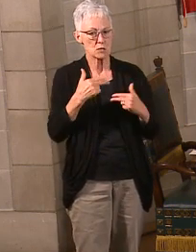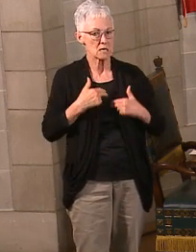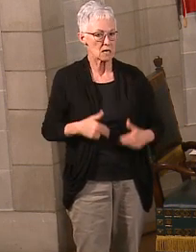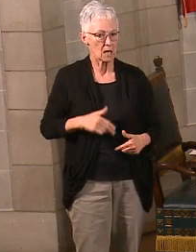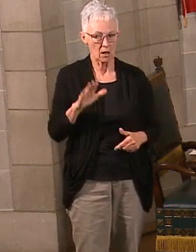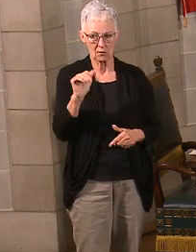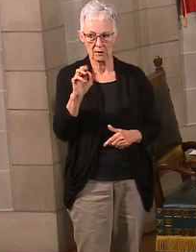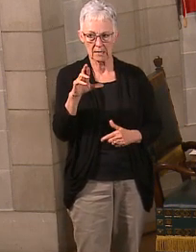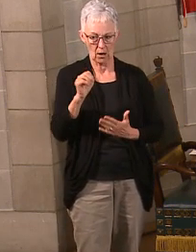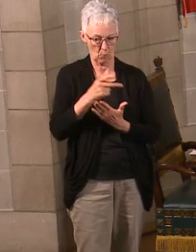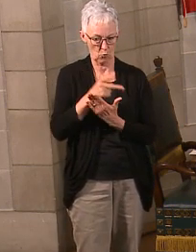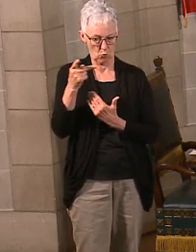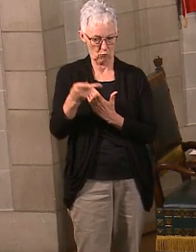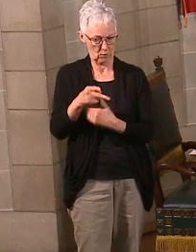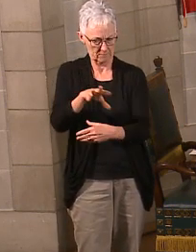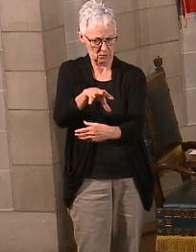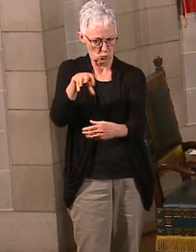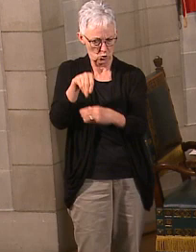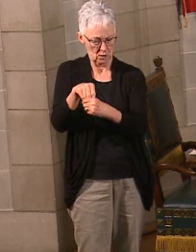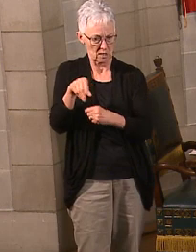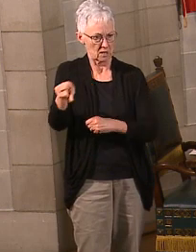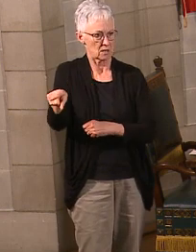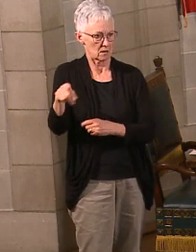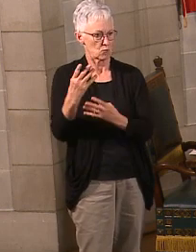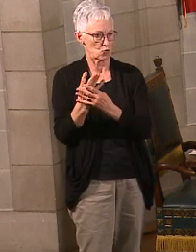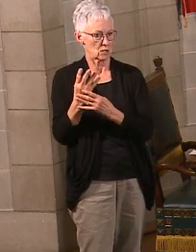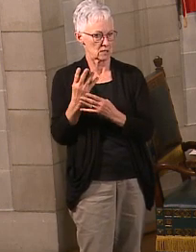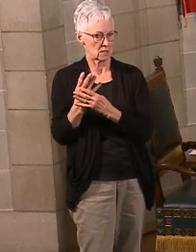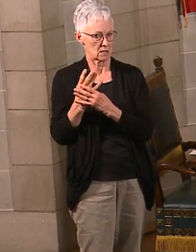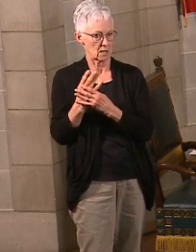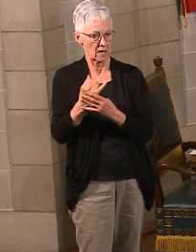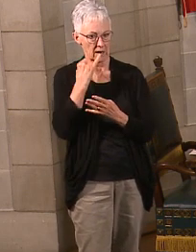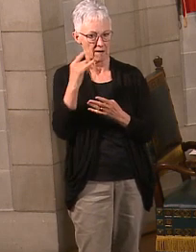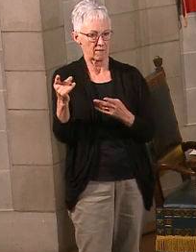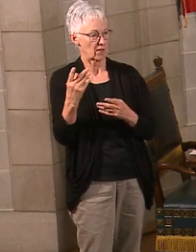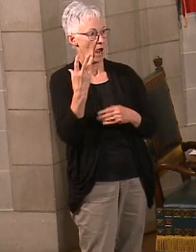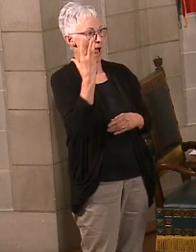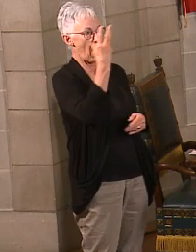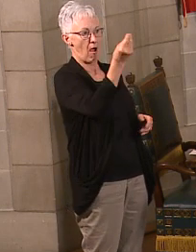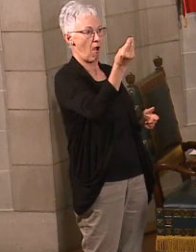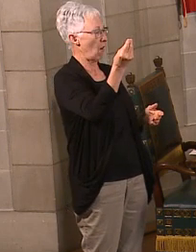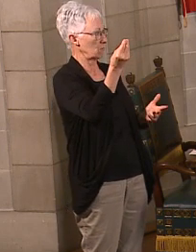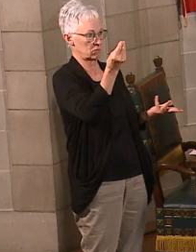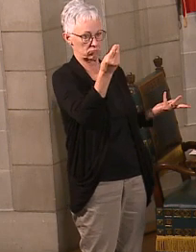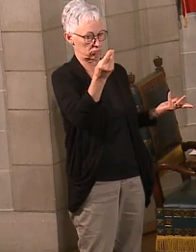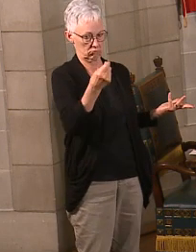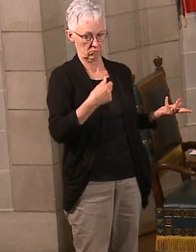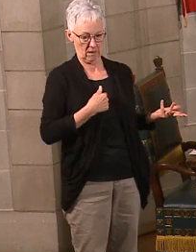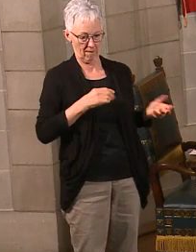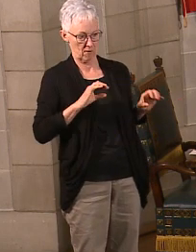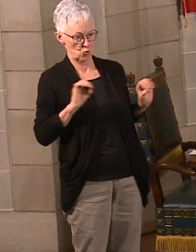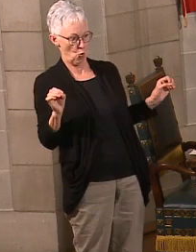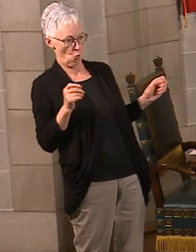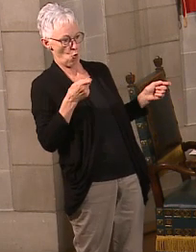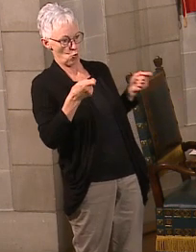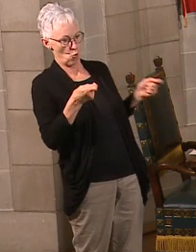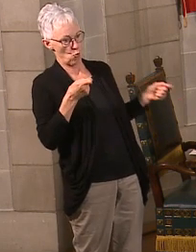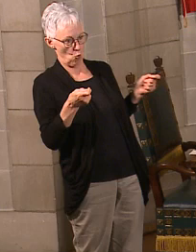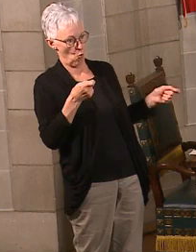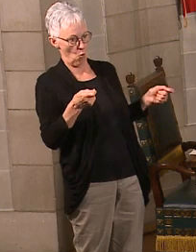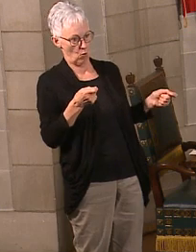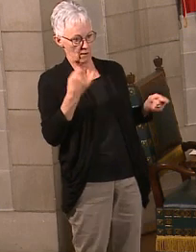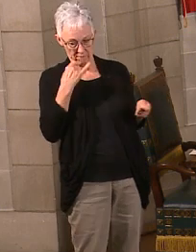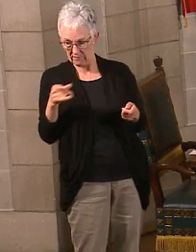programming, and in a relatively safe setting. And unfortunately, right now, for many people that leave prison, they're going to be very challenged to find